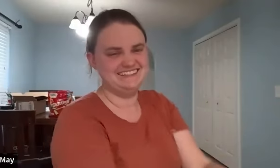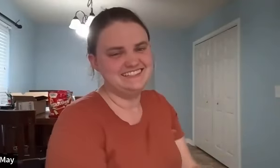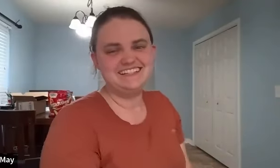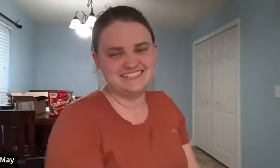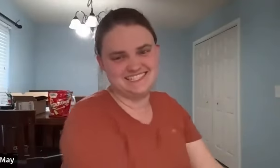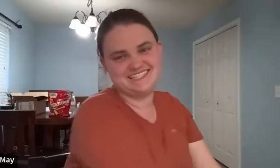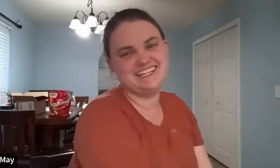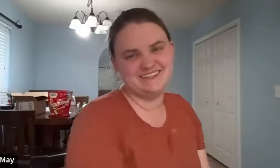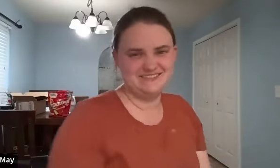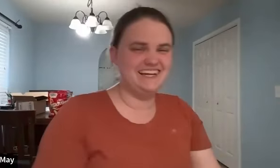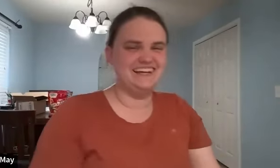because she's cute.